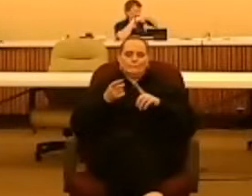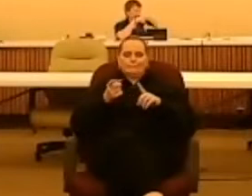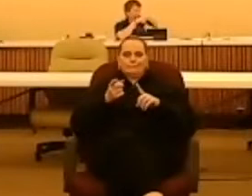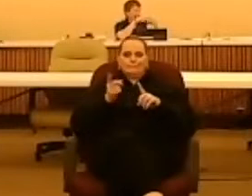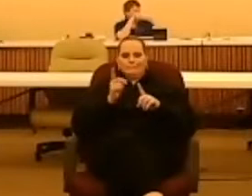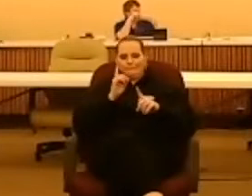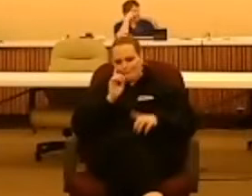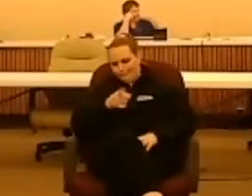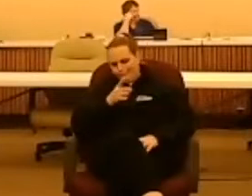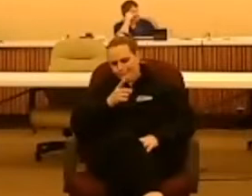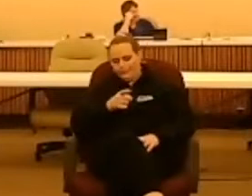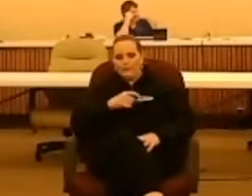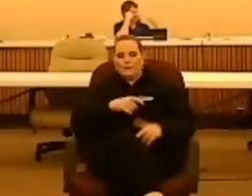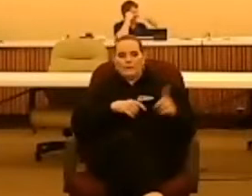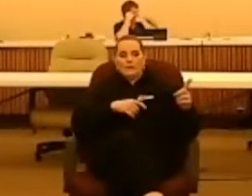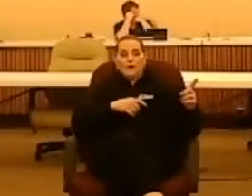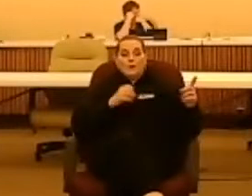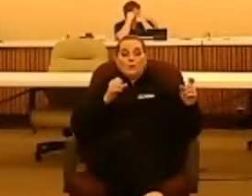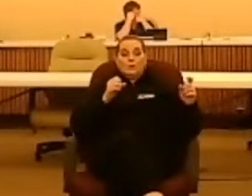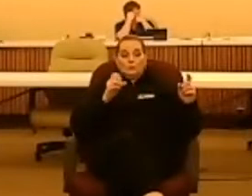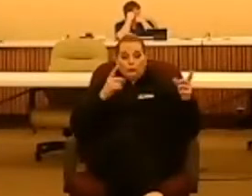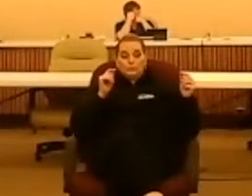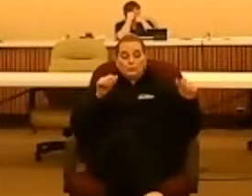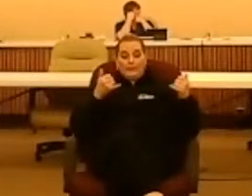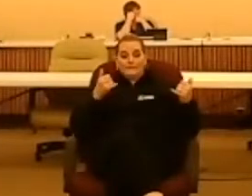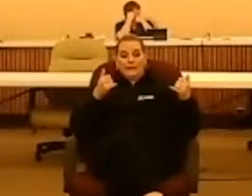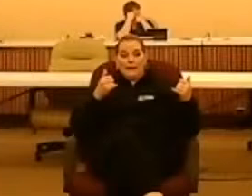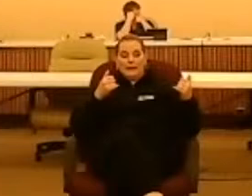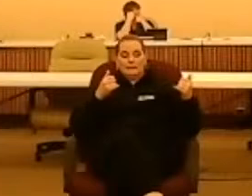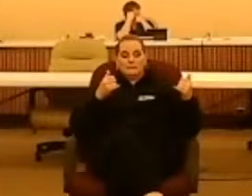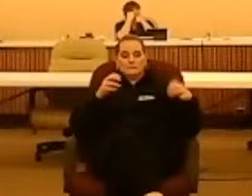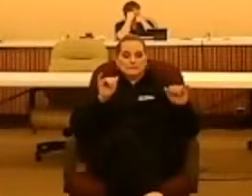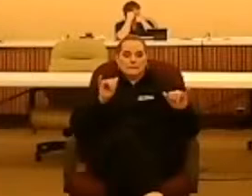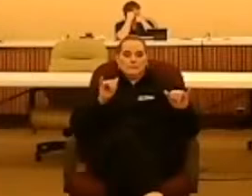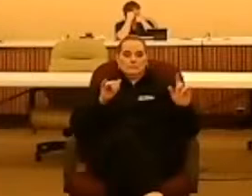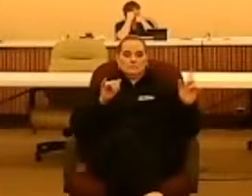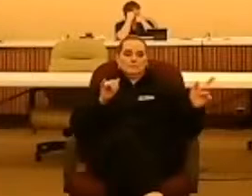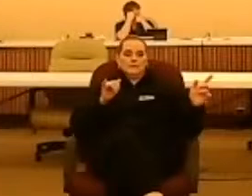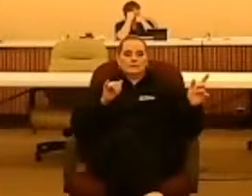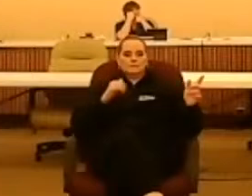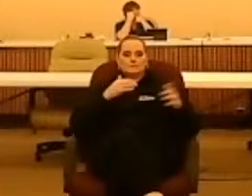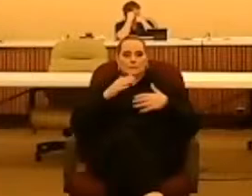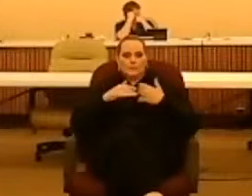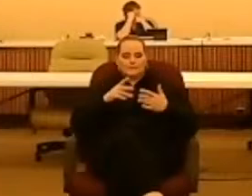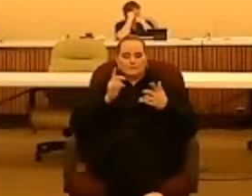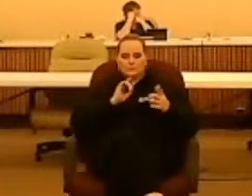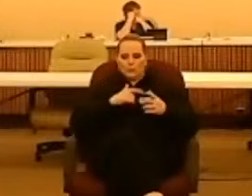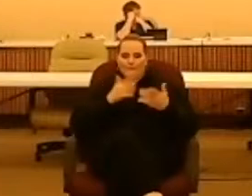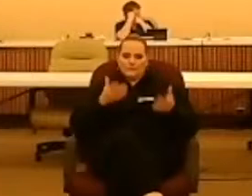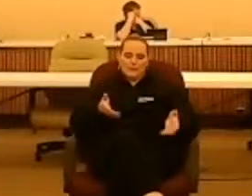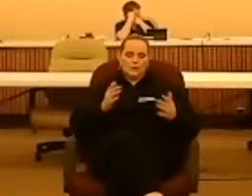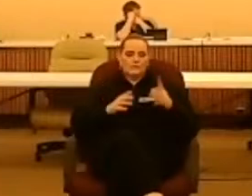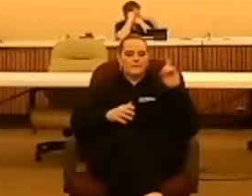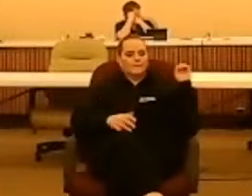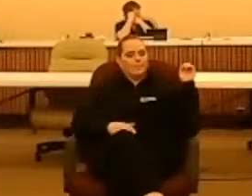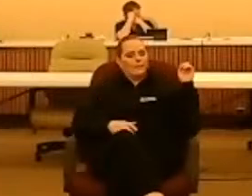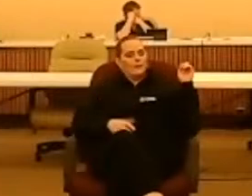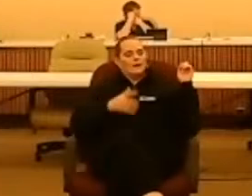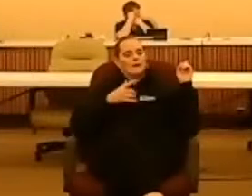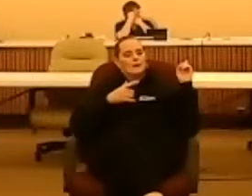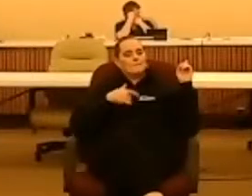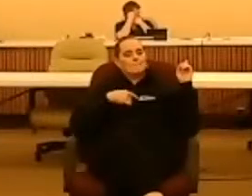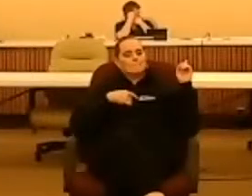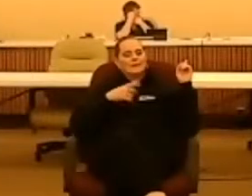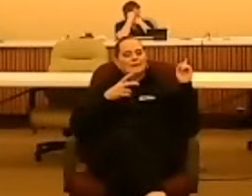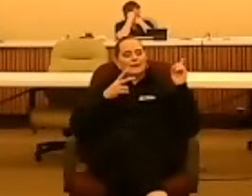wrong. Right. You could do that today. We just don't have a set process like we do in here for it. Right. Yeah, Yeah,